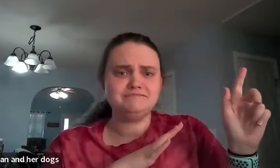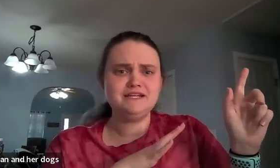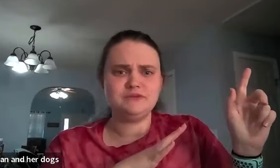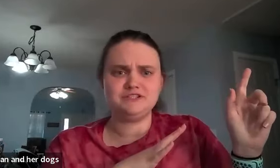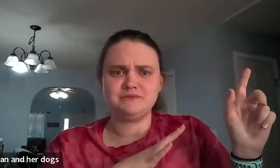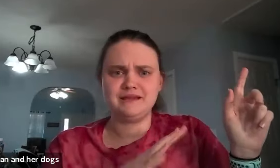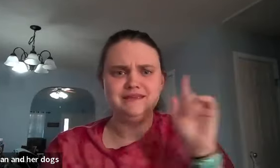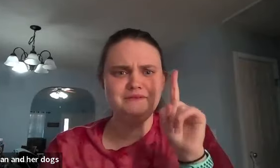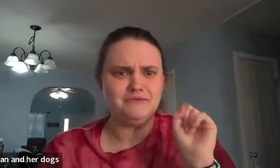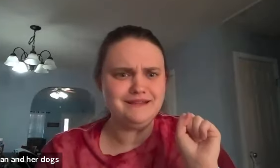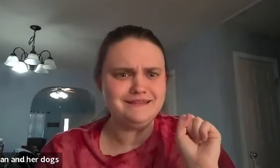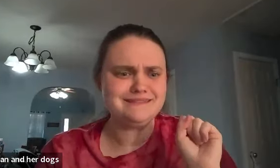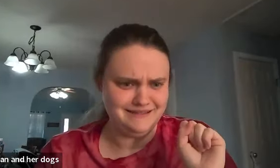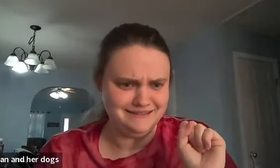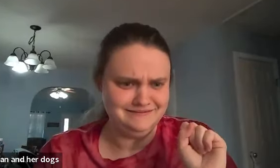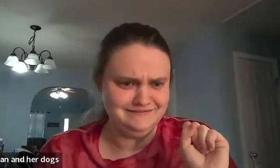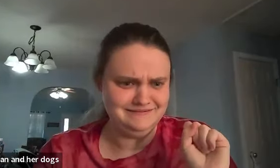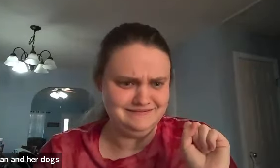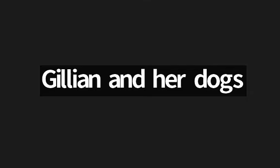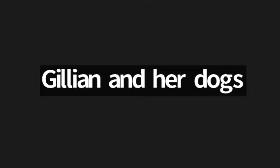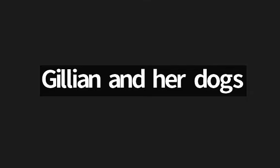my doorbell just rang. Give me 1 second.